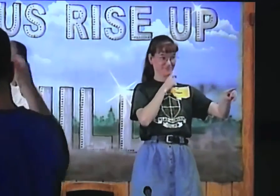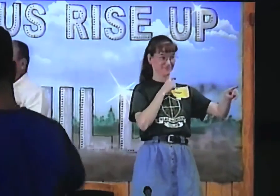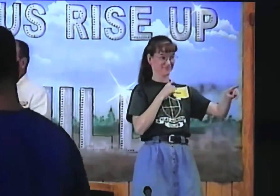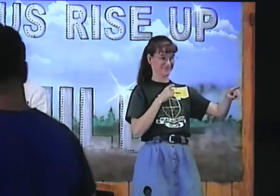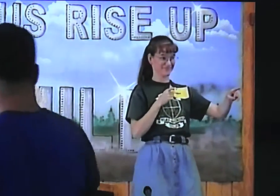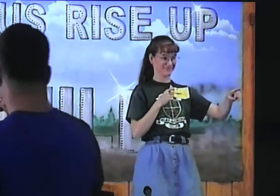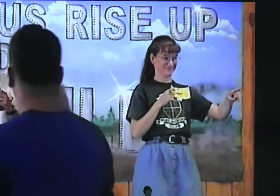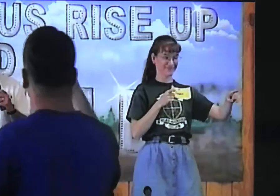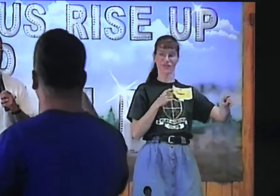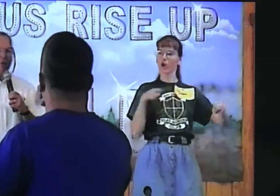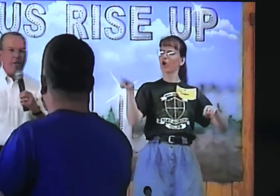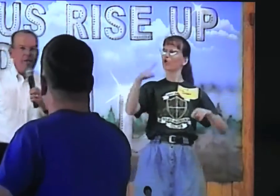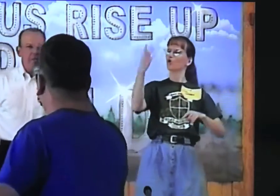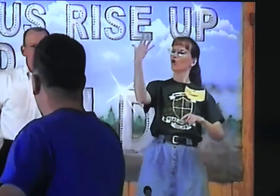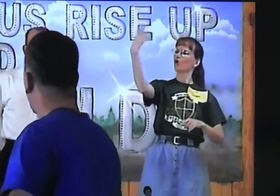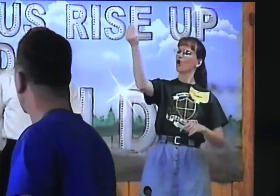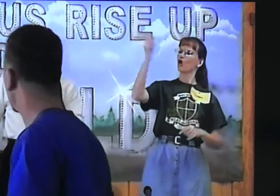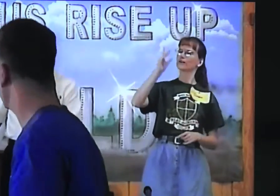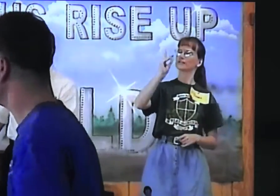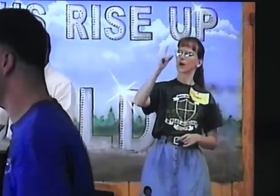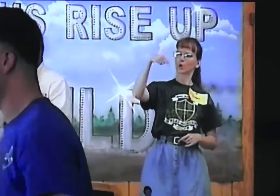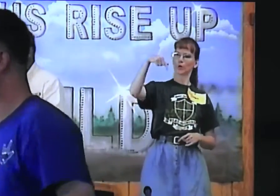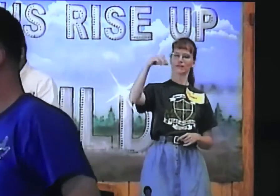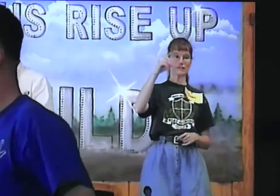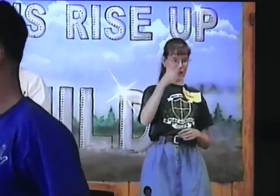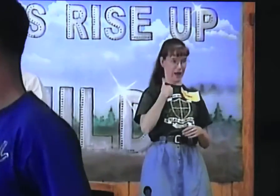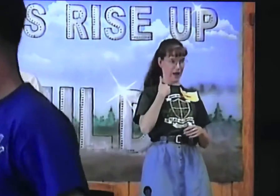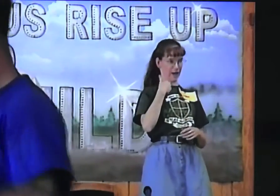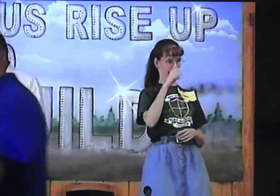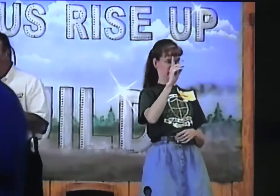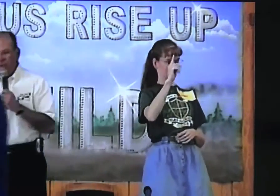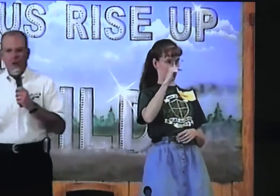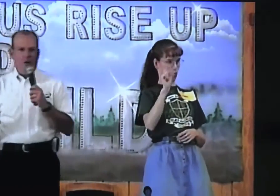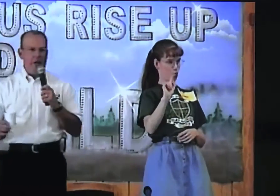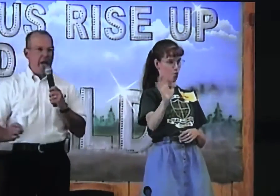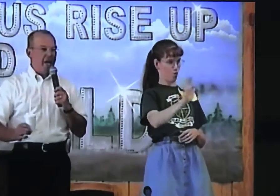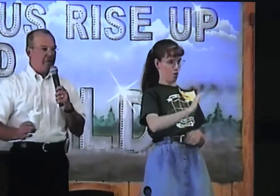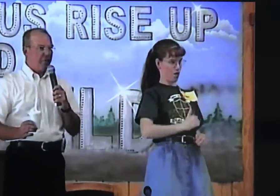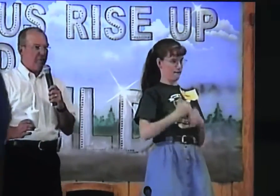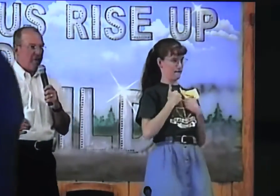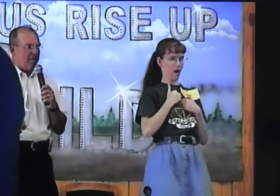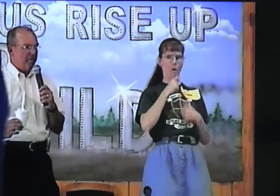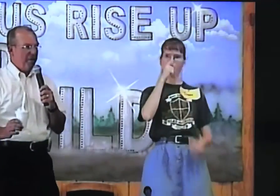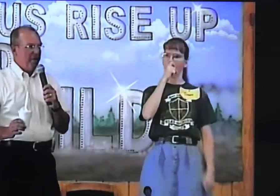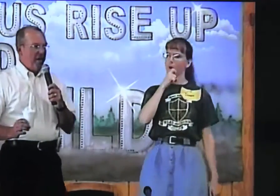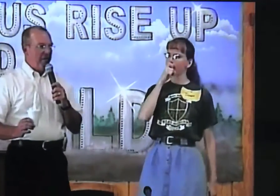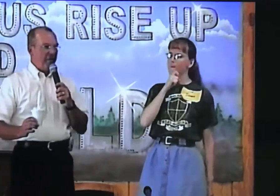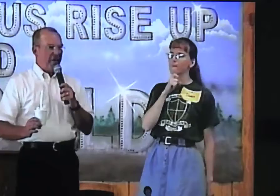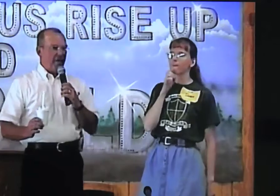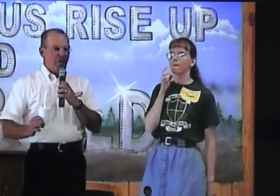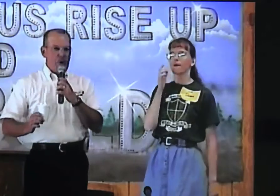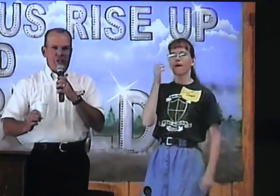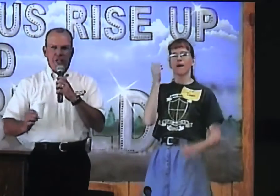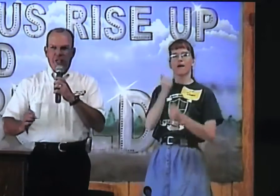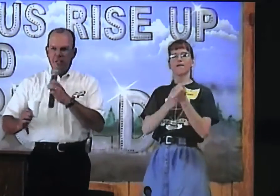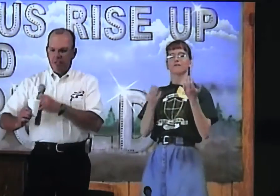cream. Do you ever go to Dairy Queen? Do they have Dairy Queens where you live? Oh, and ice cream, everything. What's this?